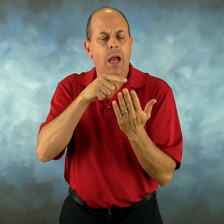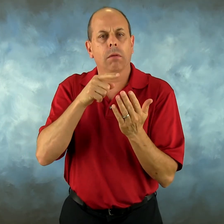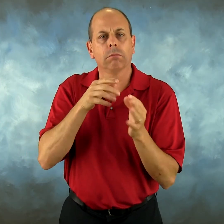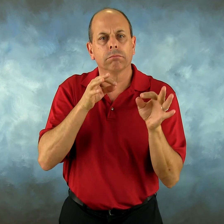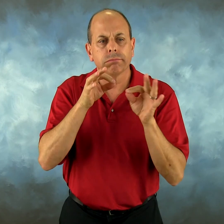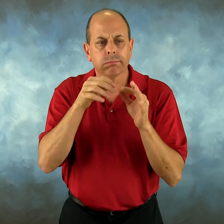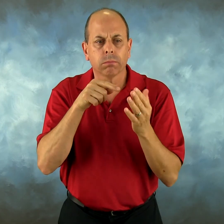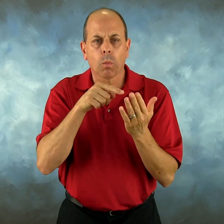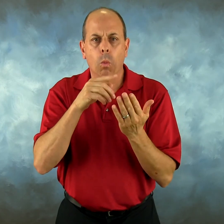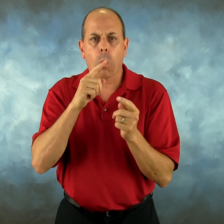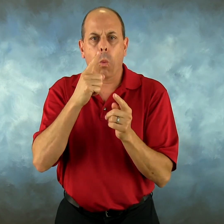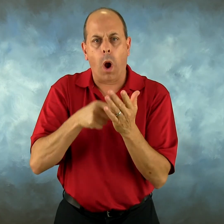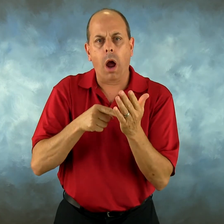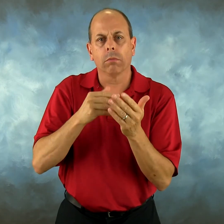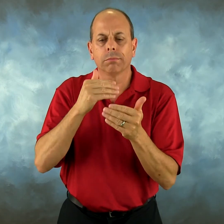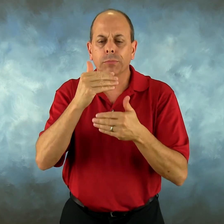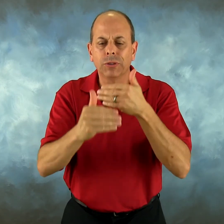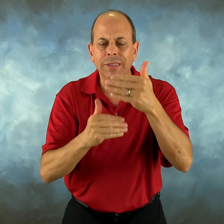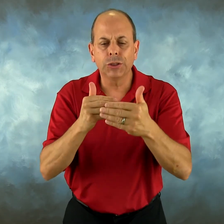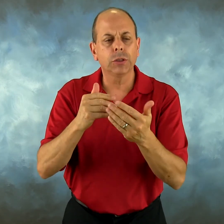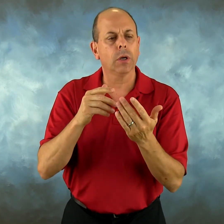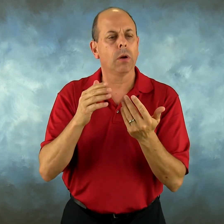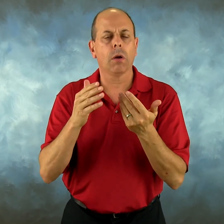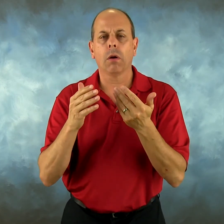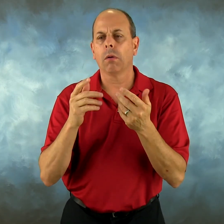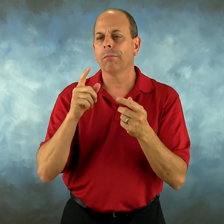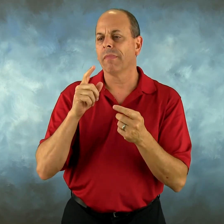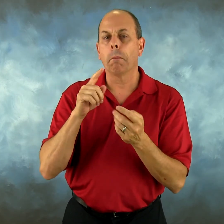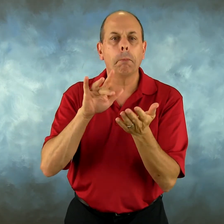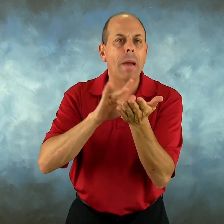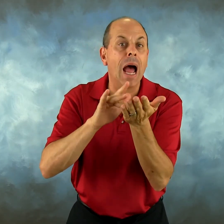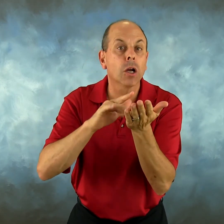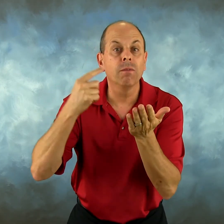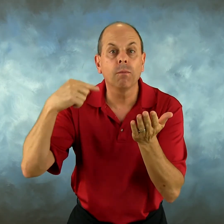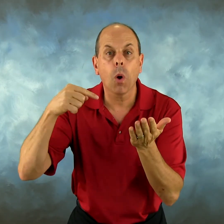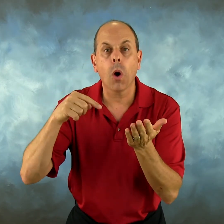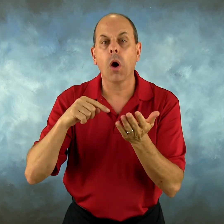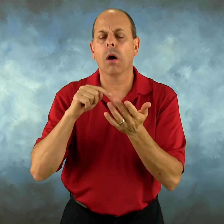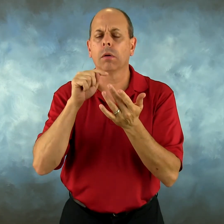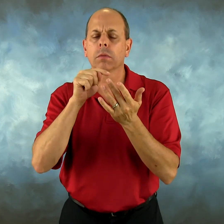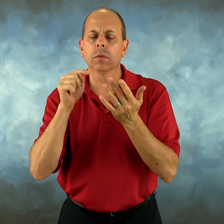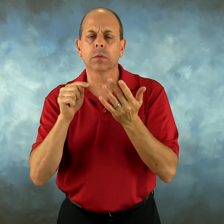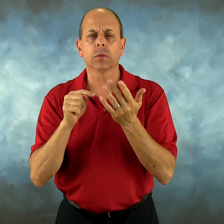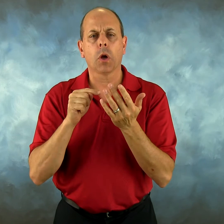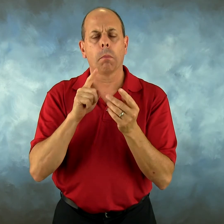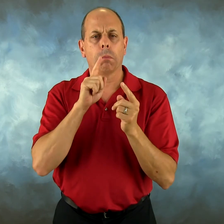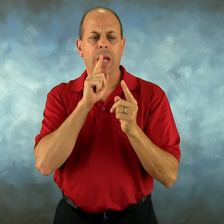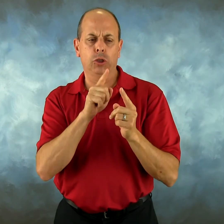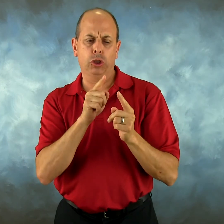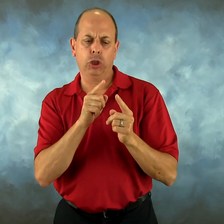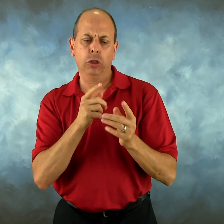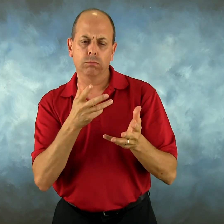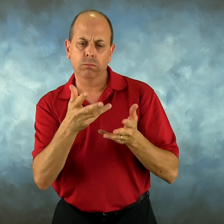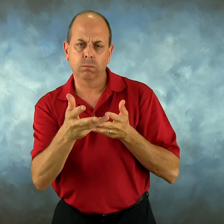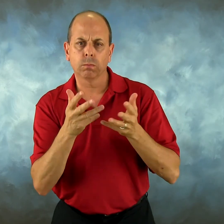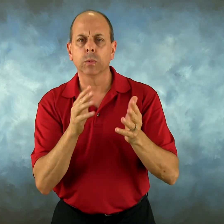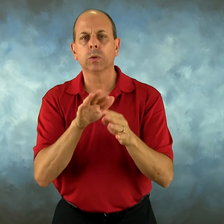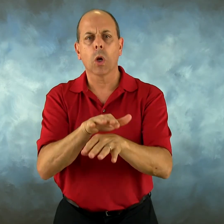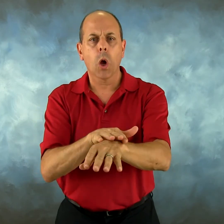materials to help them understand what's going on. By having these written materials, they'll be able to understand more about